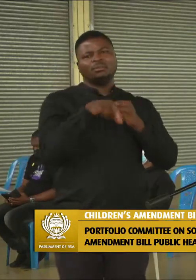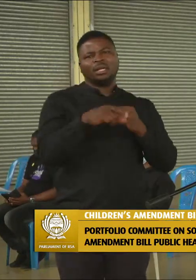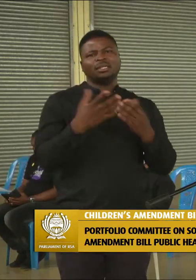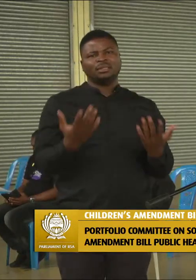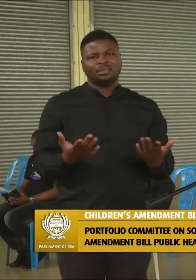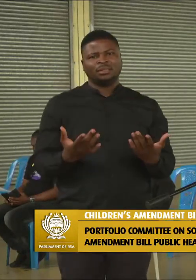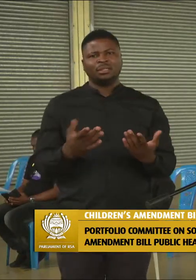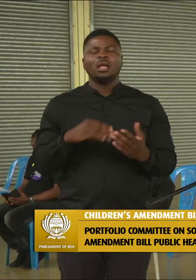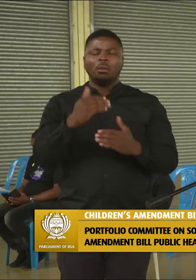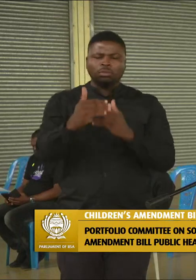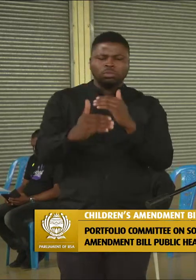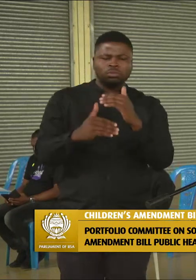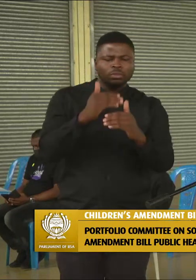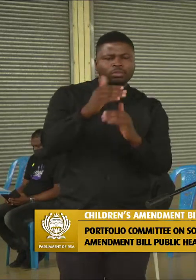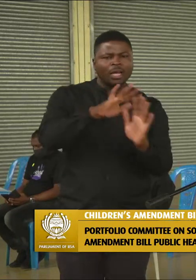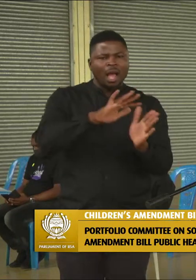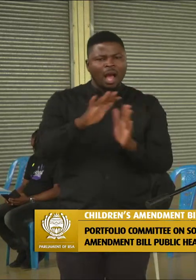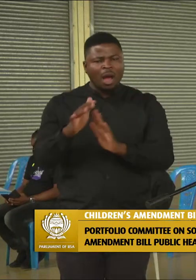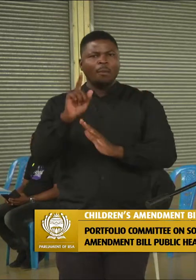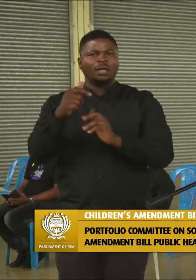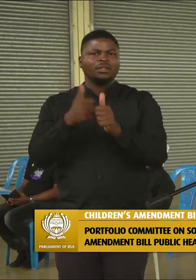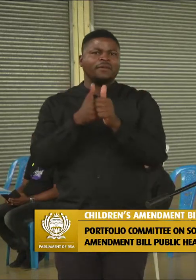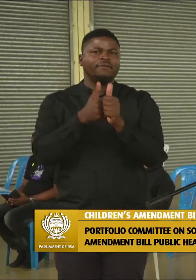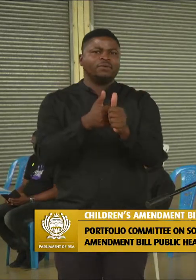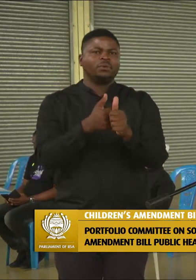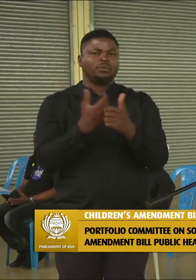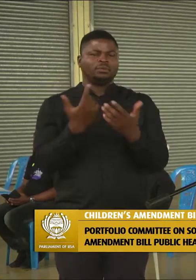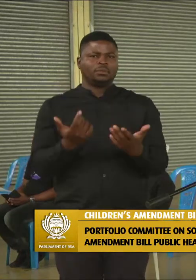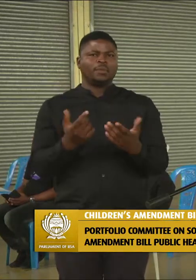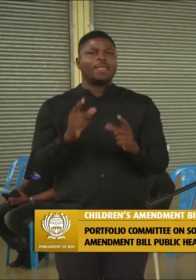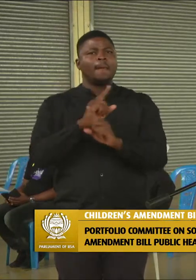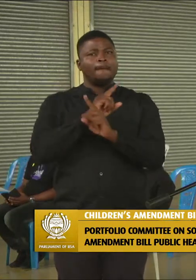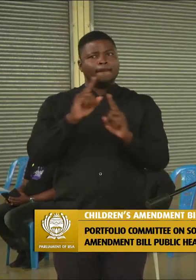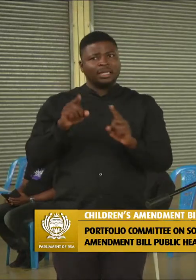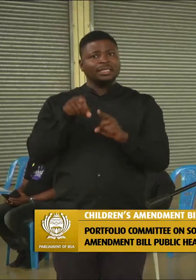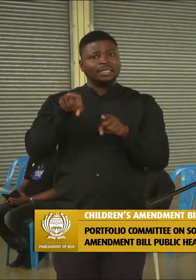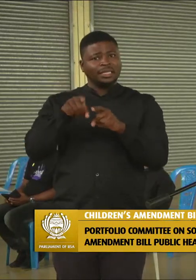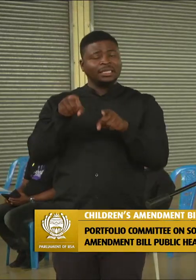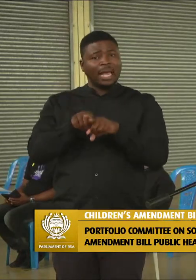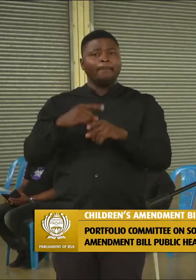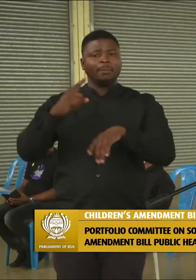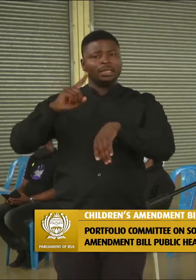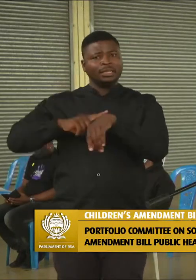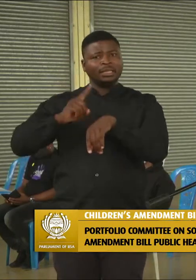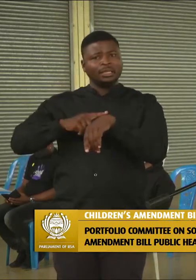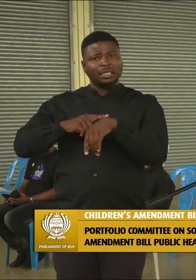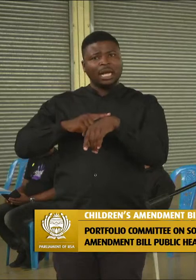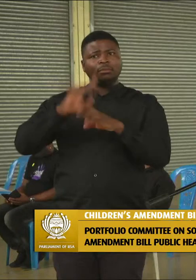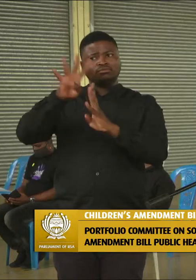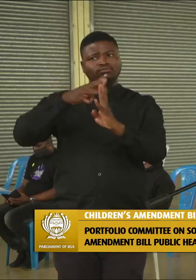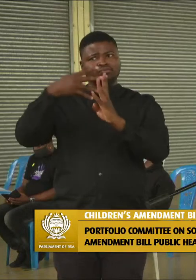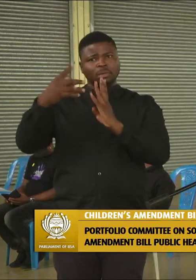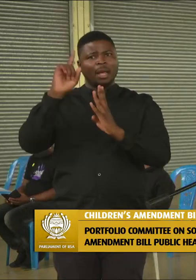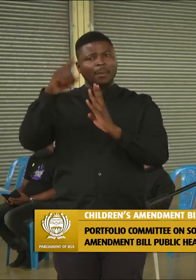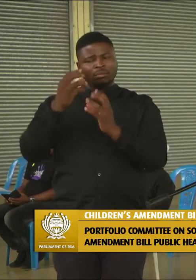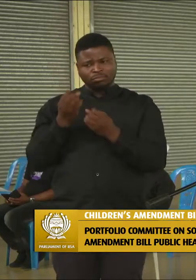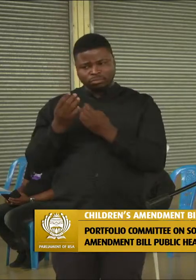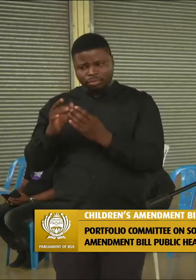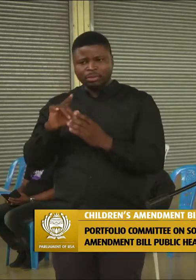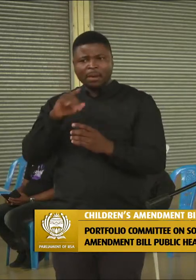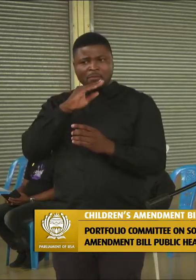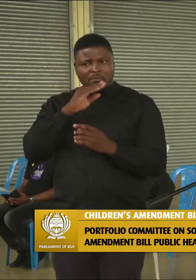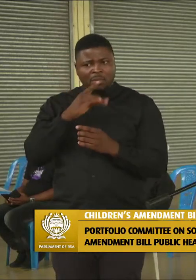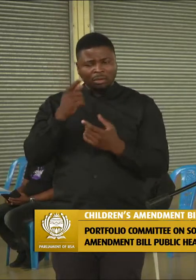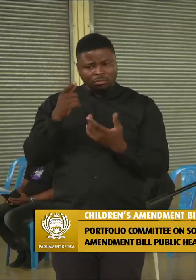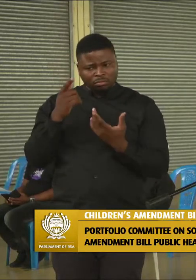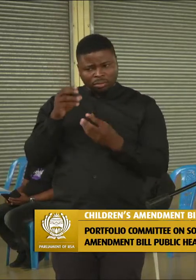nansi process okufanele ukuyilandela kodwa in terms of ukuthi unikwe i time frame ukuthi esikhathini esingaka afanele kubusa ukwenzile lokho failing